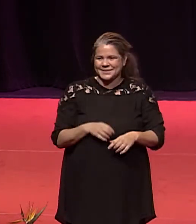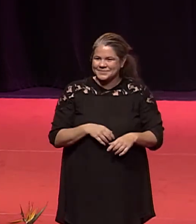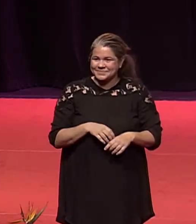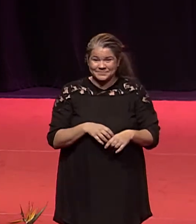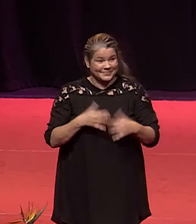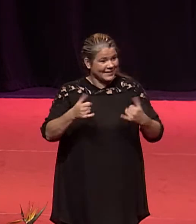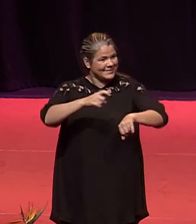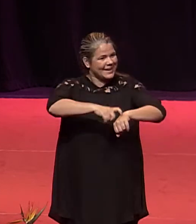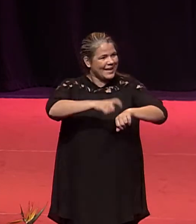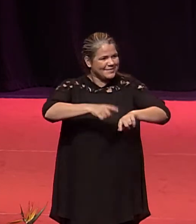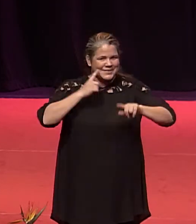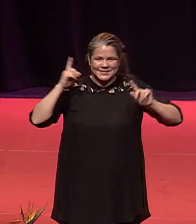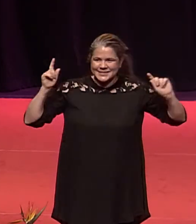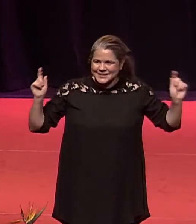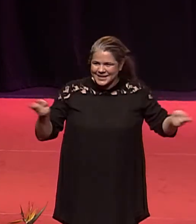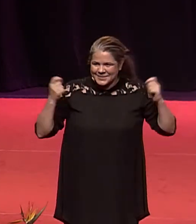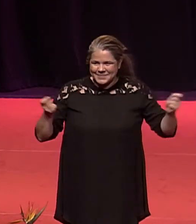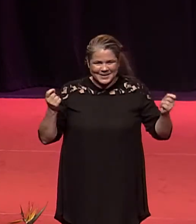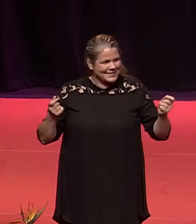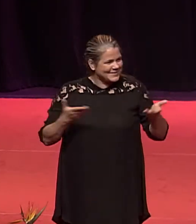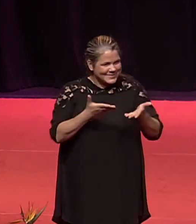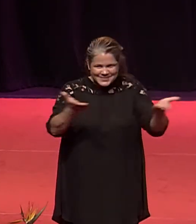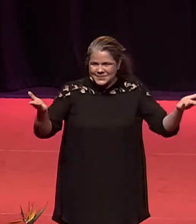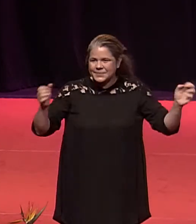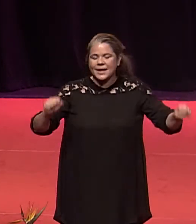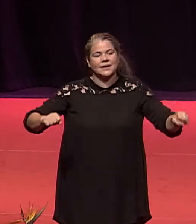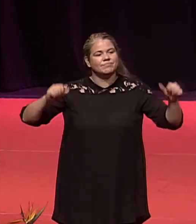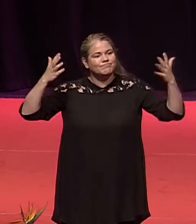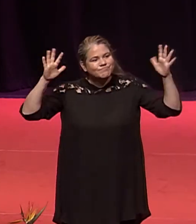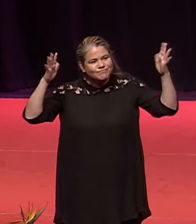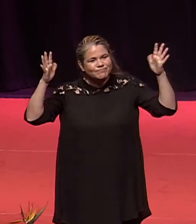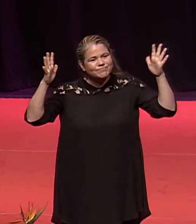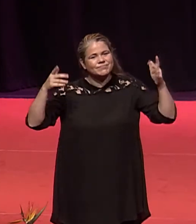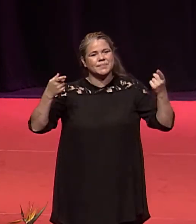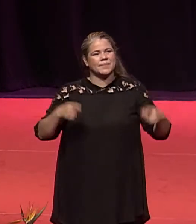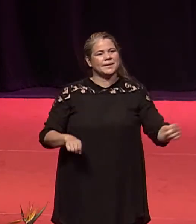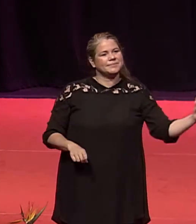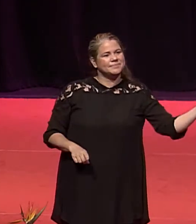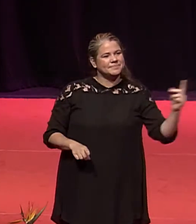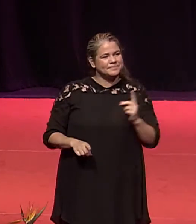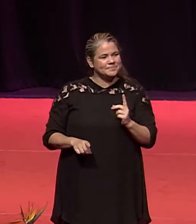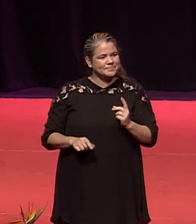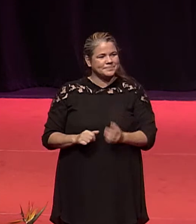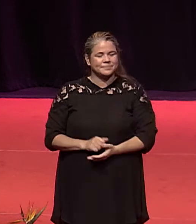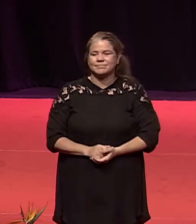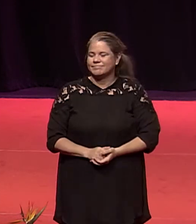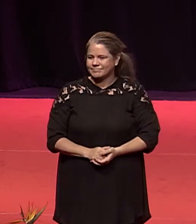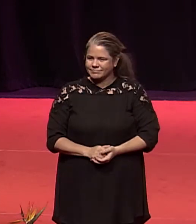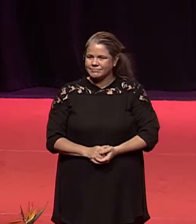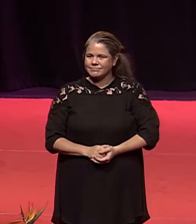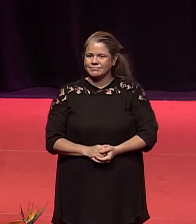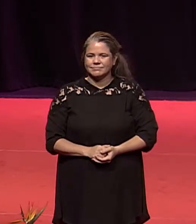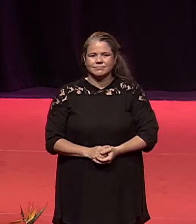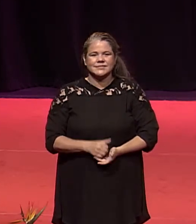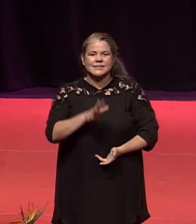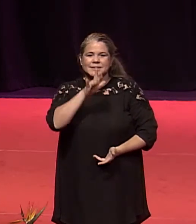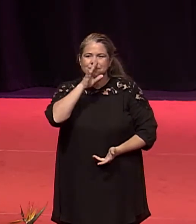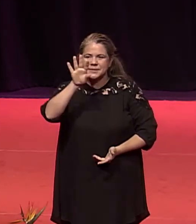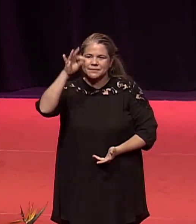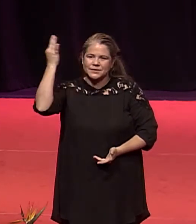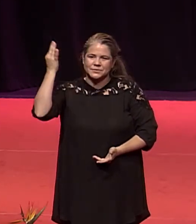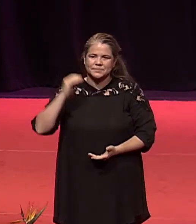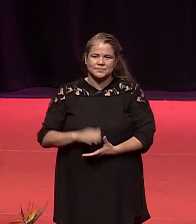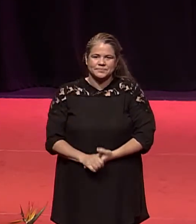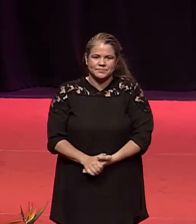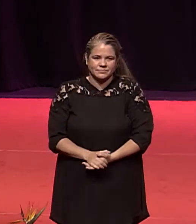for our graduates and their families, and we encourage you to applaud and acknowledge your graduate as they cross the stage. Il me fait plaisir de souhaiter la